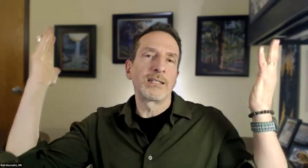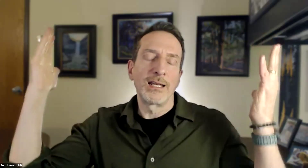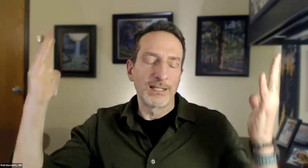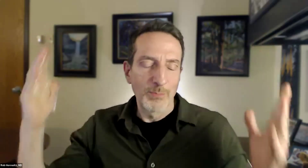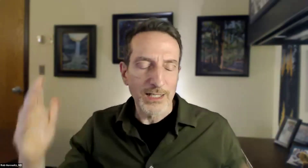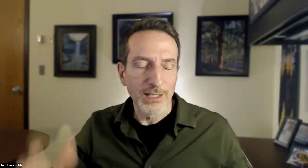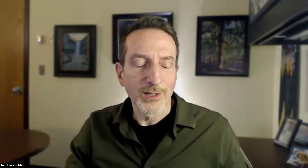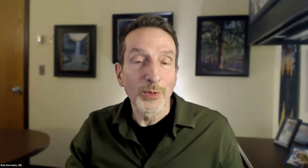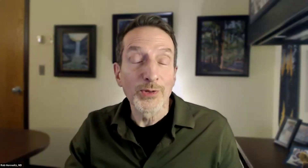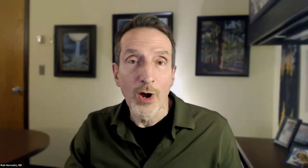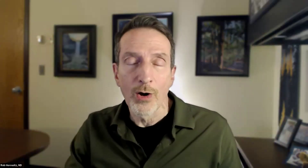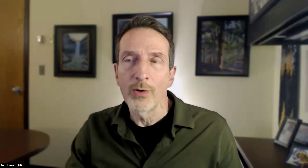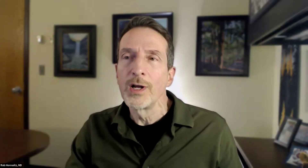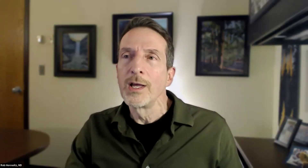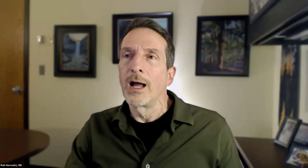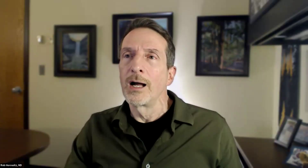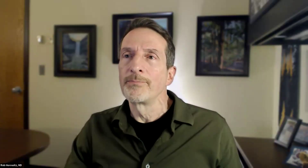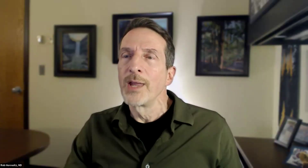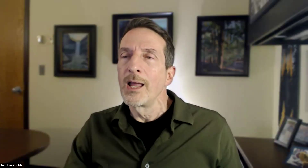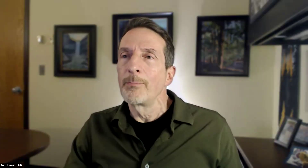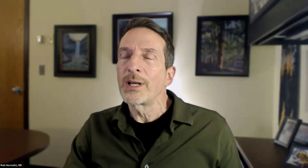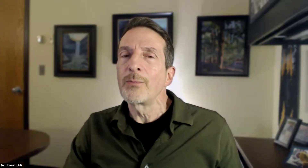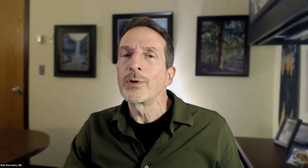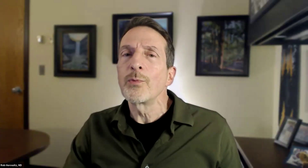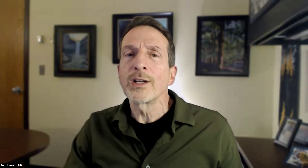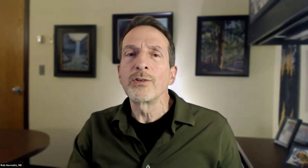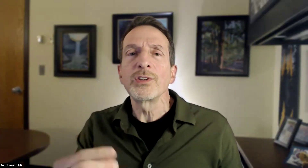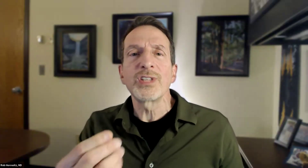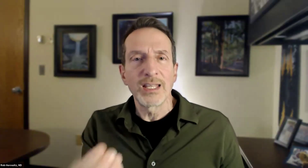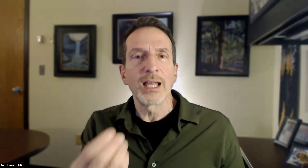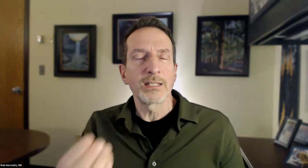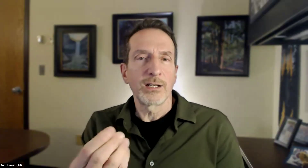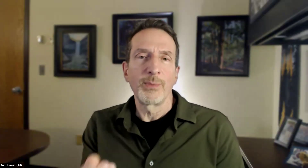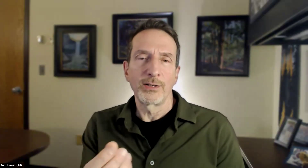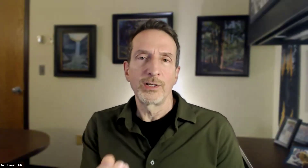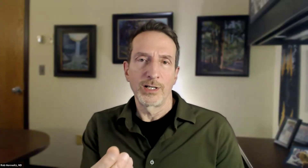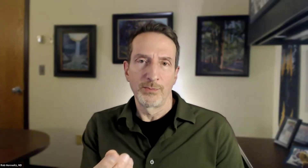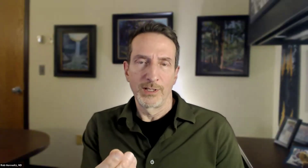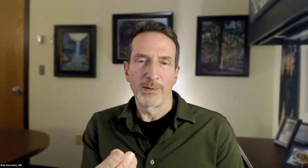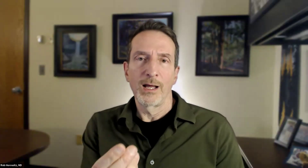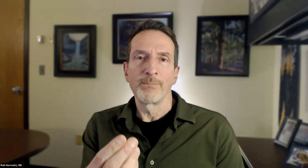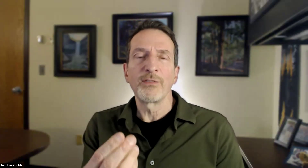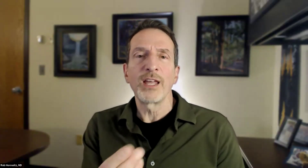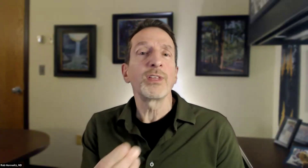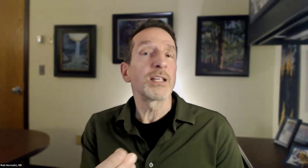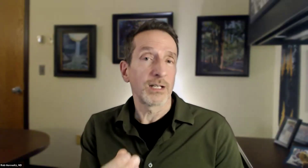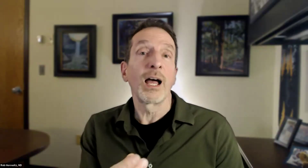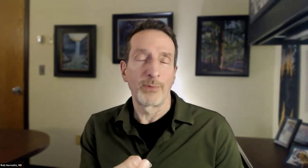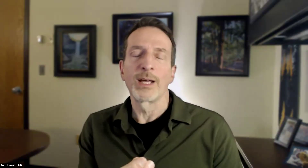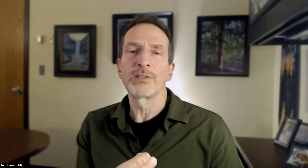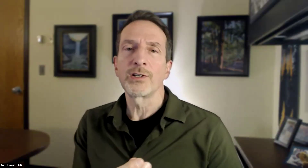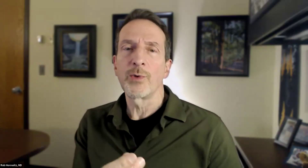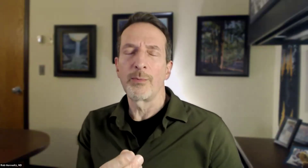bless us and say it's the best thing in the world? No. Um, but I wouldn't want to do this against their better judgment if they think